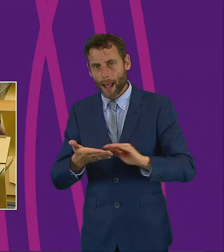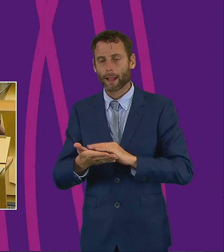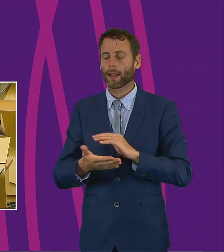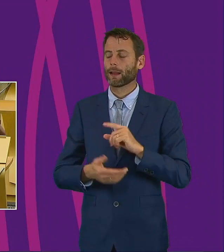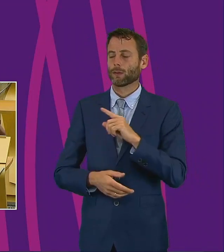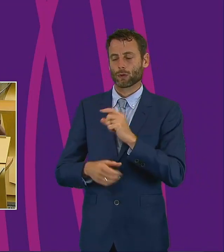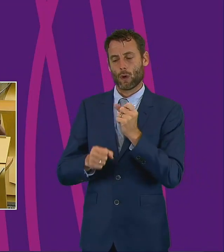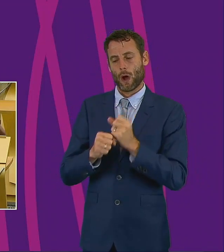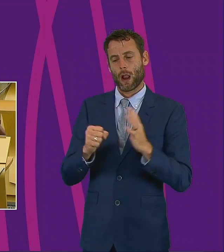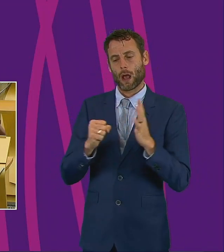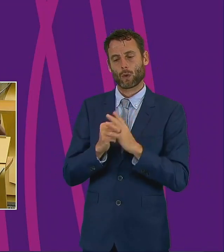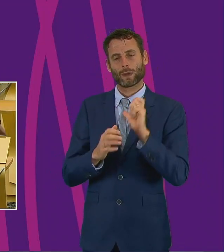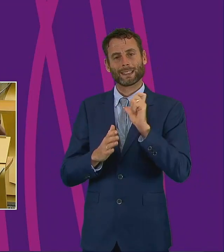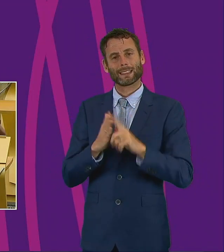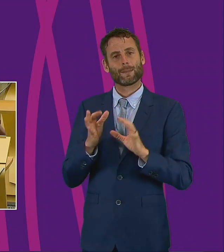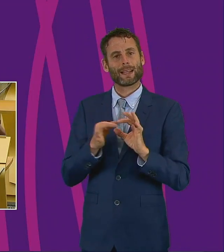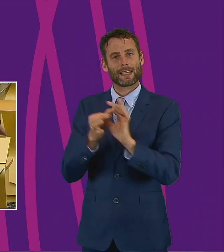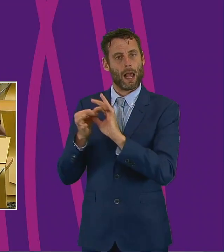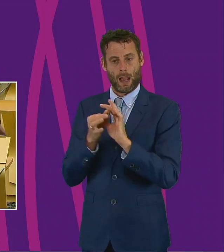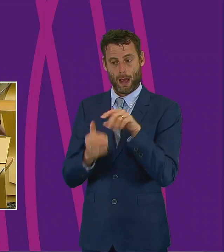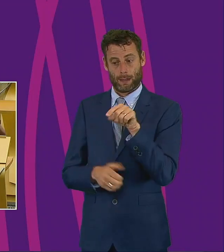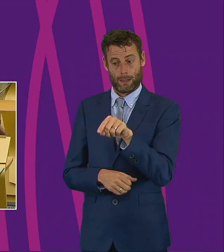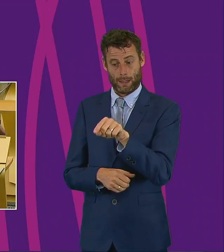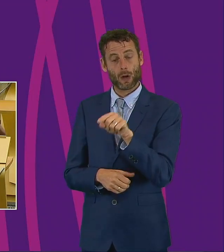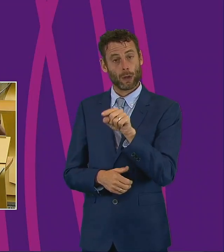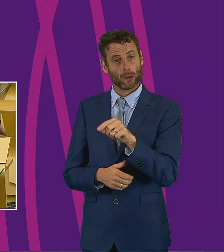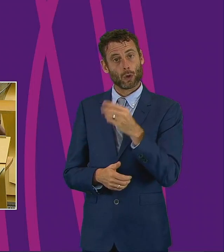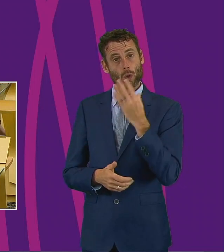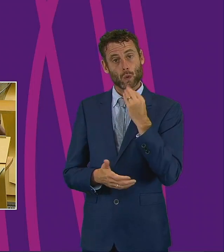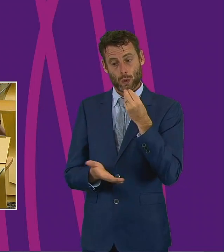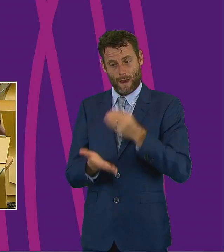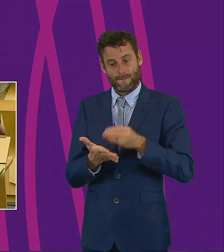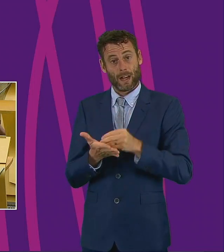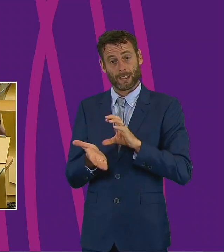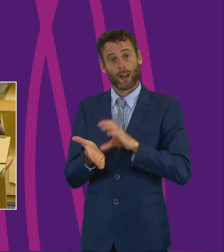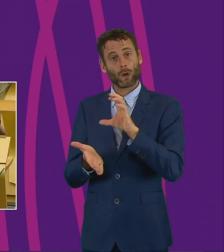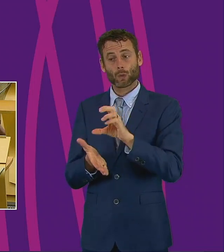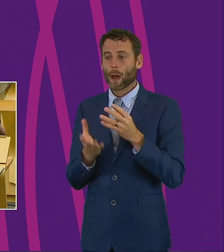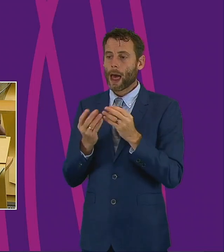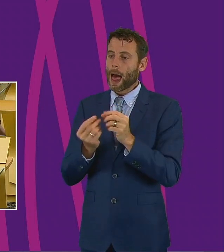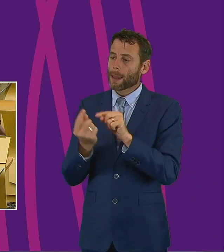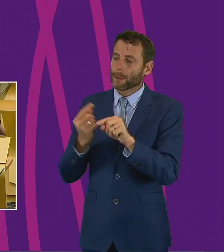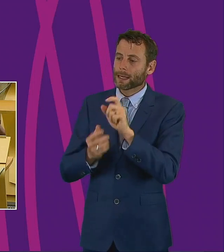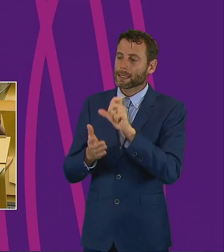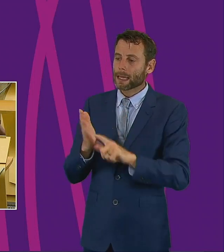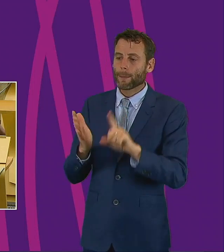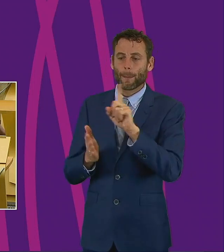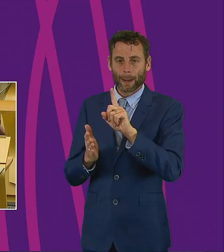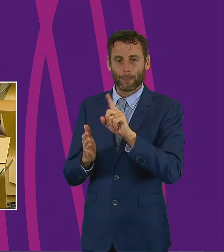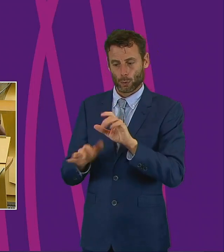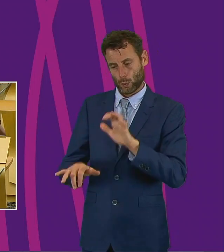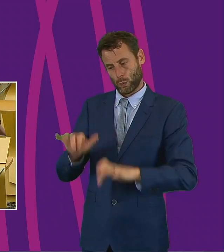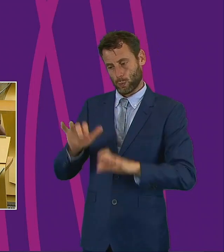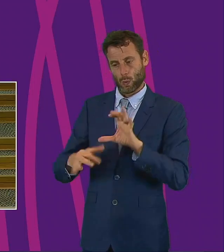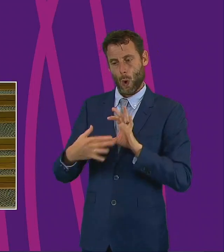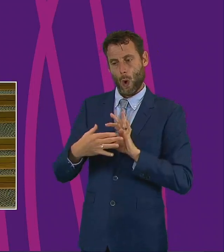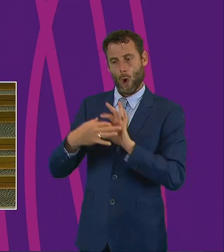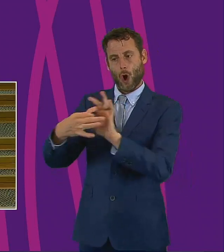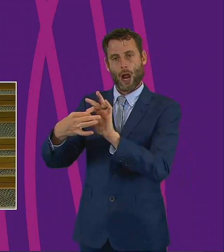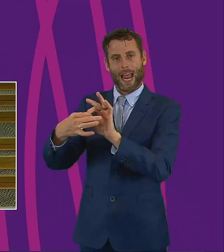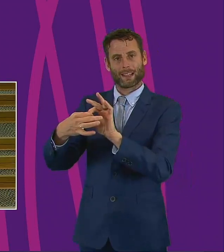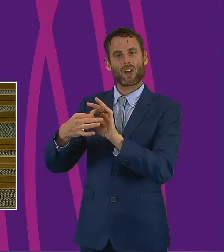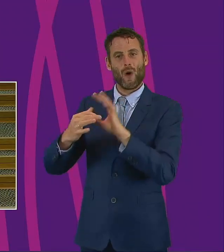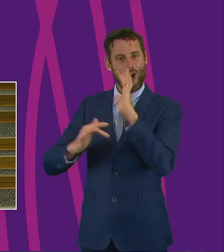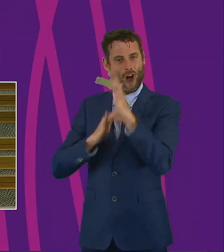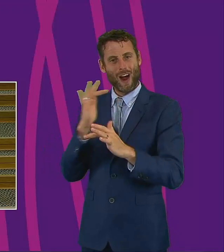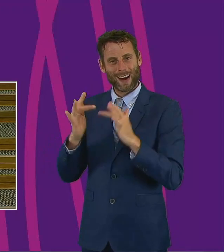funding to help disabled people connect to the internet to keep up with guidance. This is a really difficult time for everybody, but I do agree